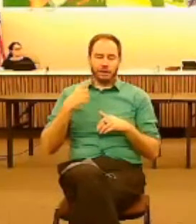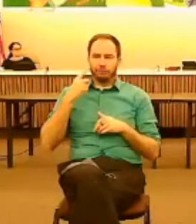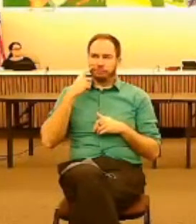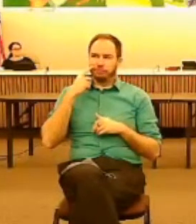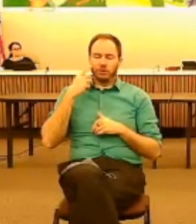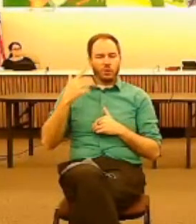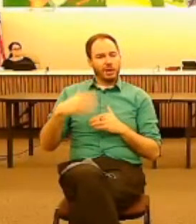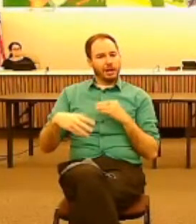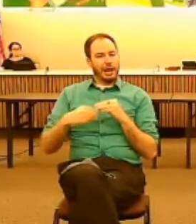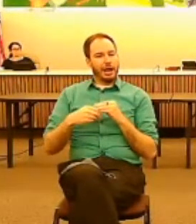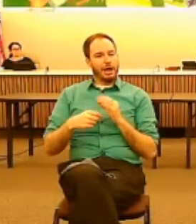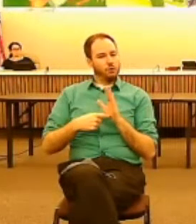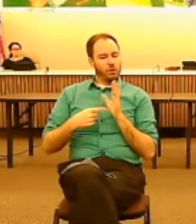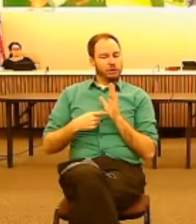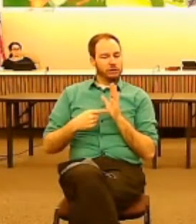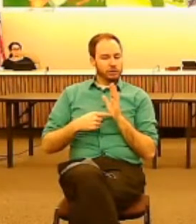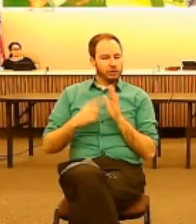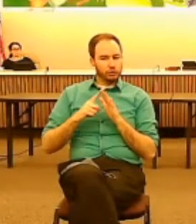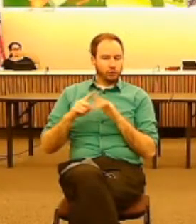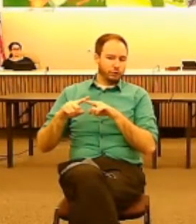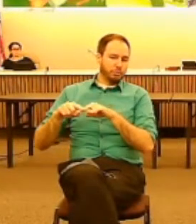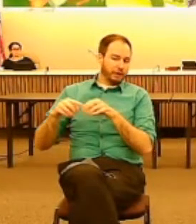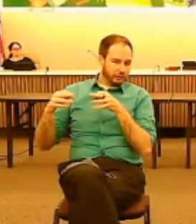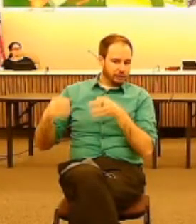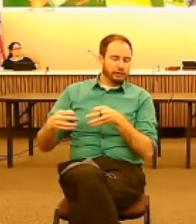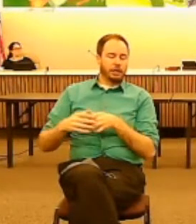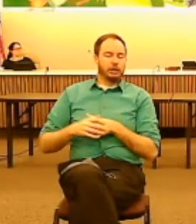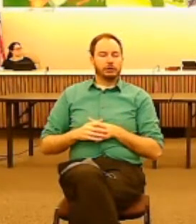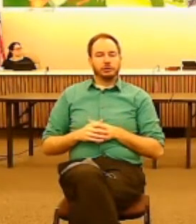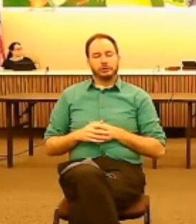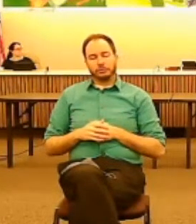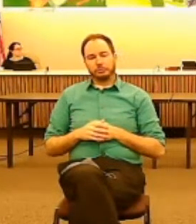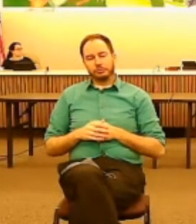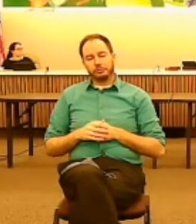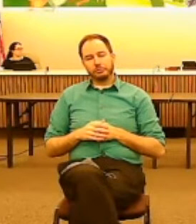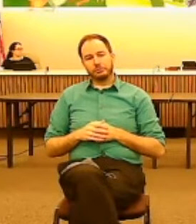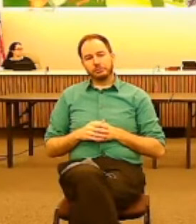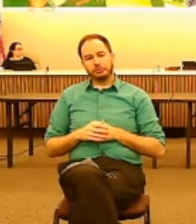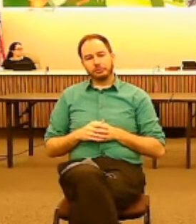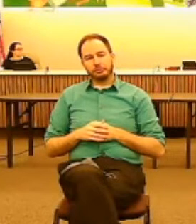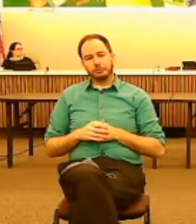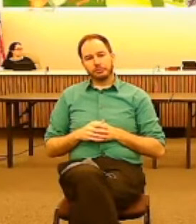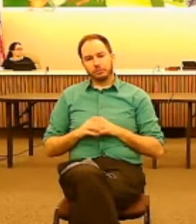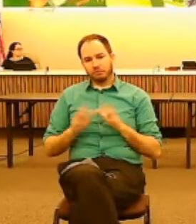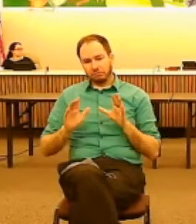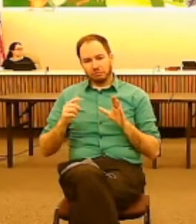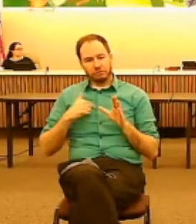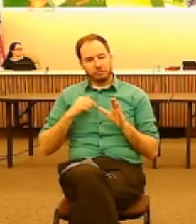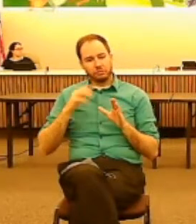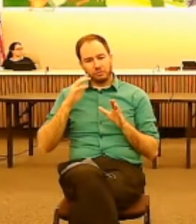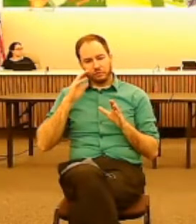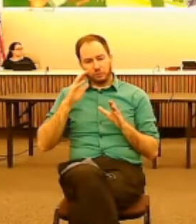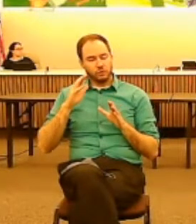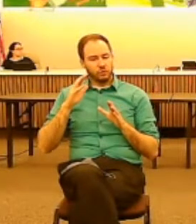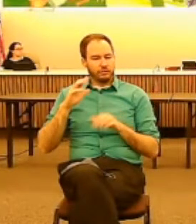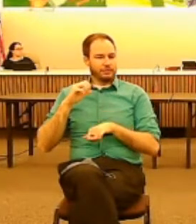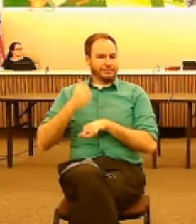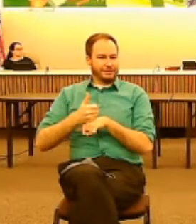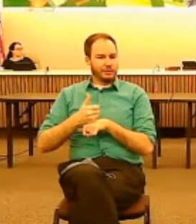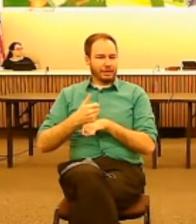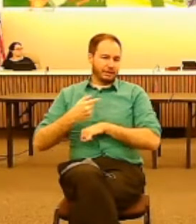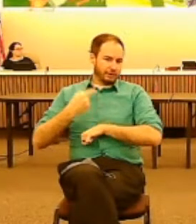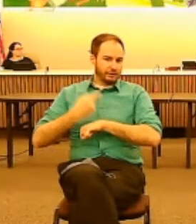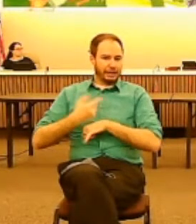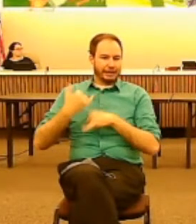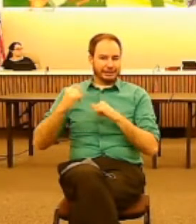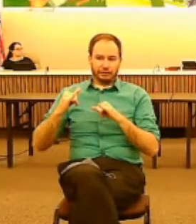make more sense. Let's make this contingent upon that approval. But we've essentially set the,